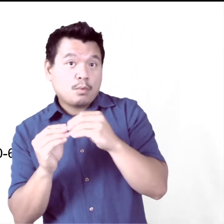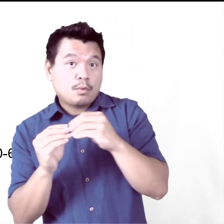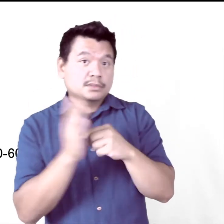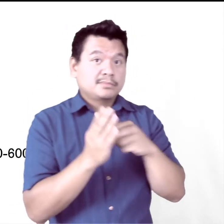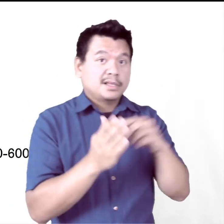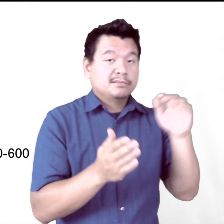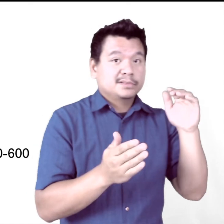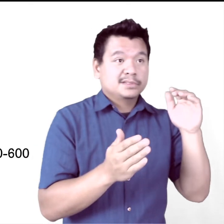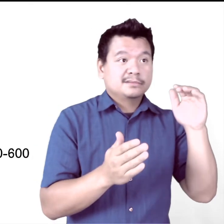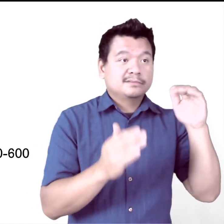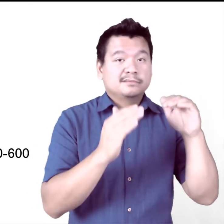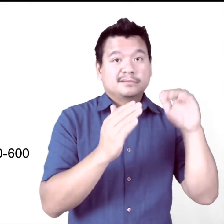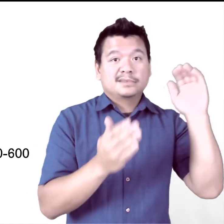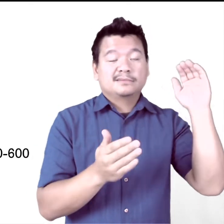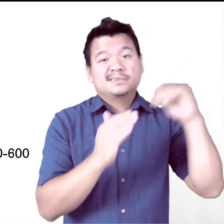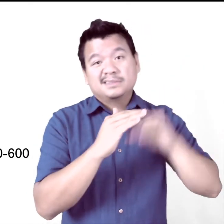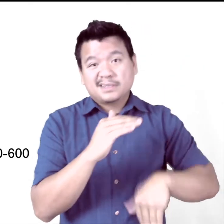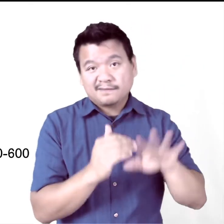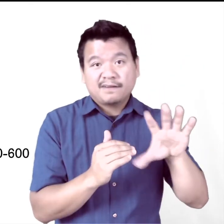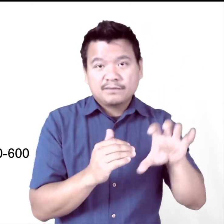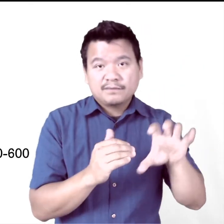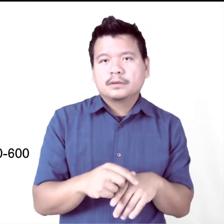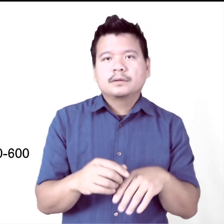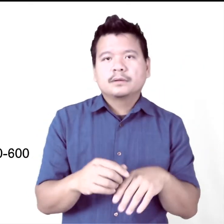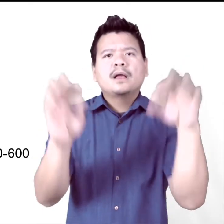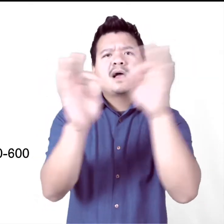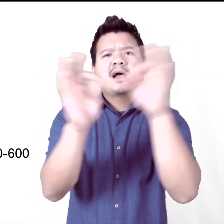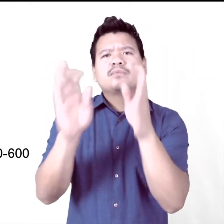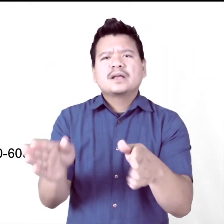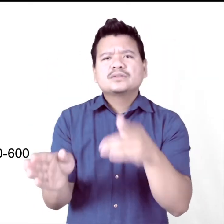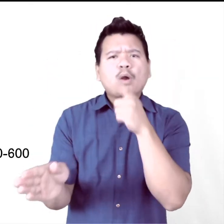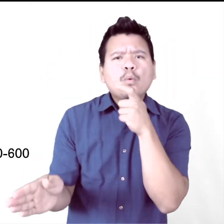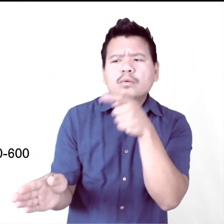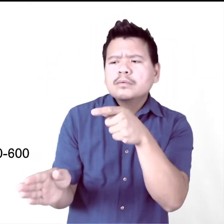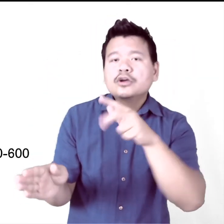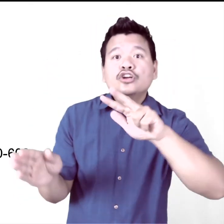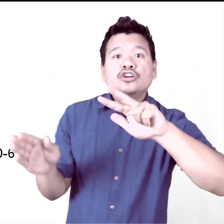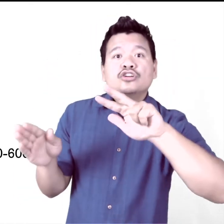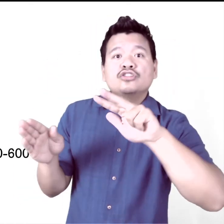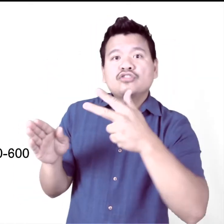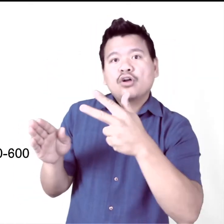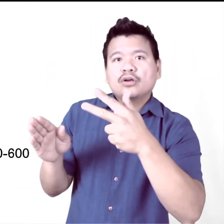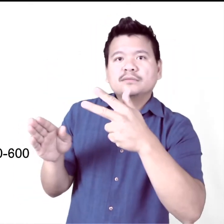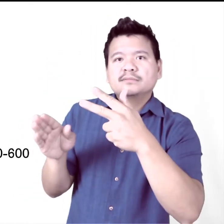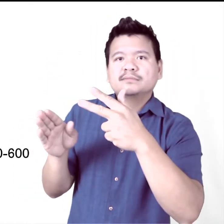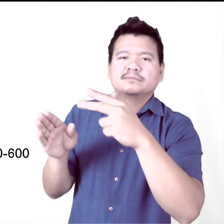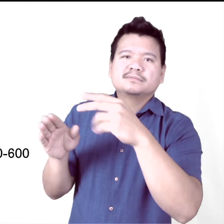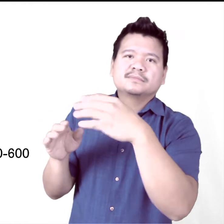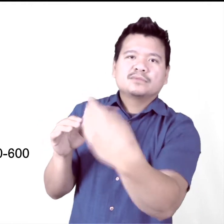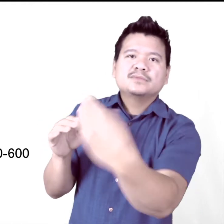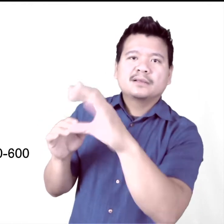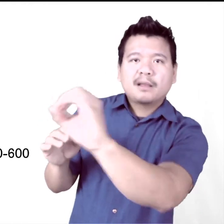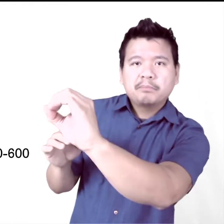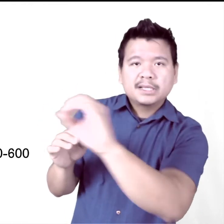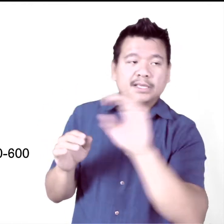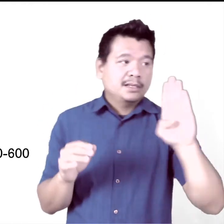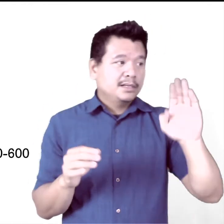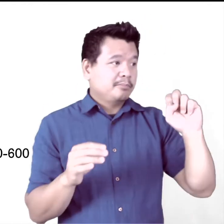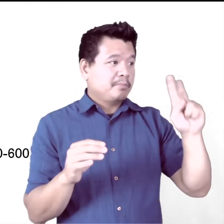be less. An appraiser is a third-party company or person that the bank